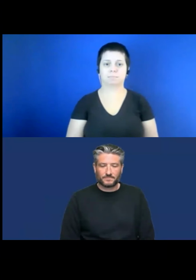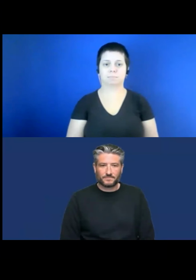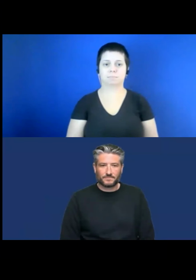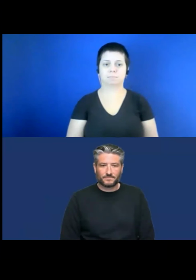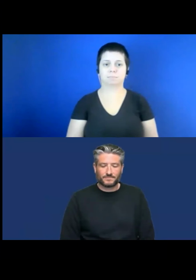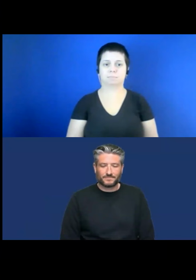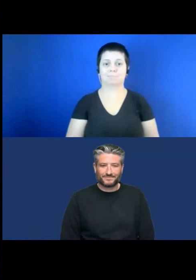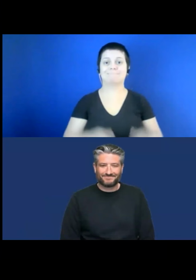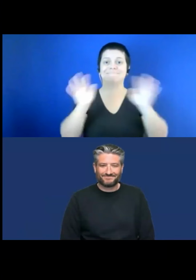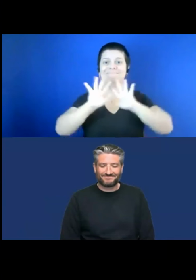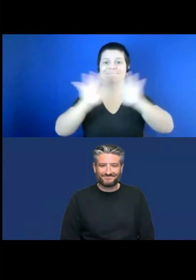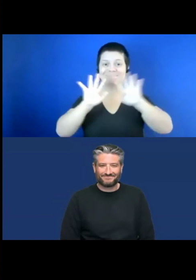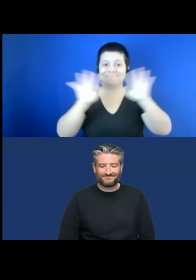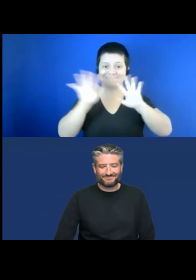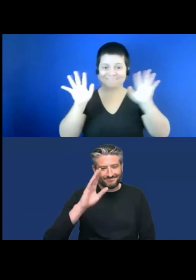Hi everyone,